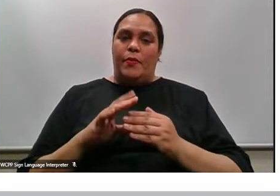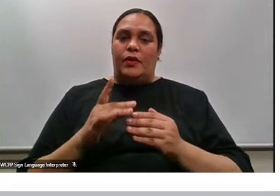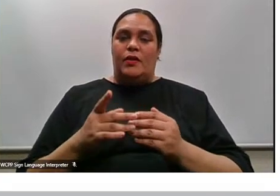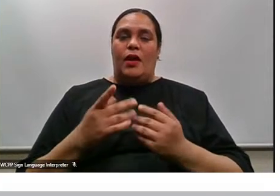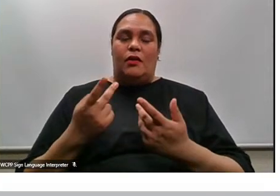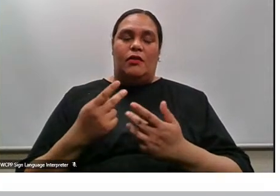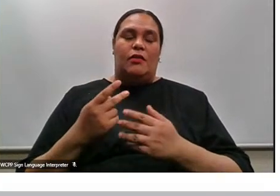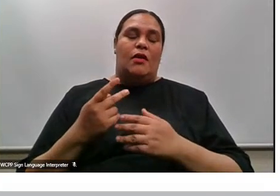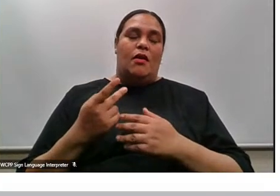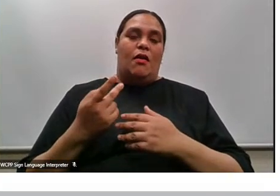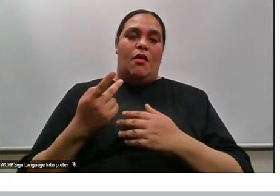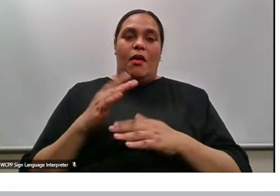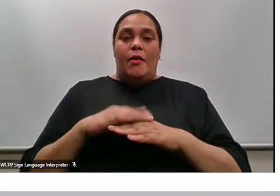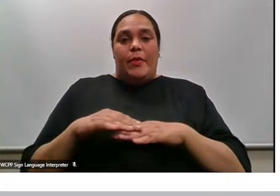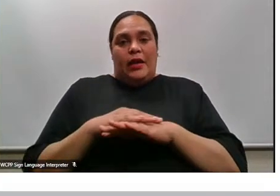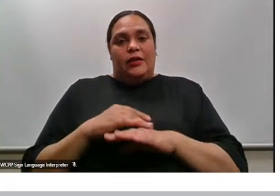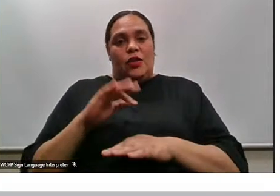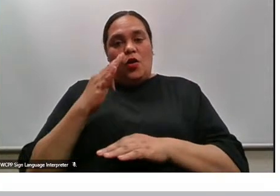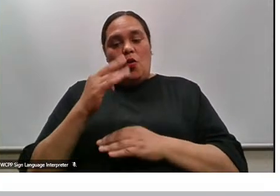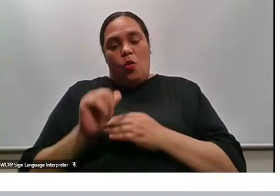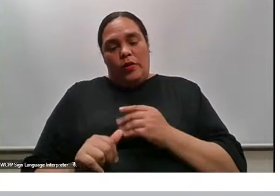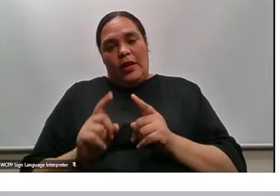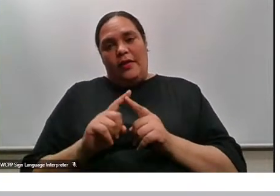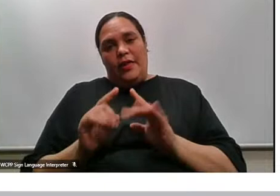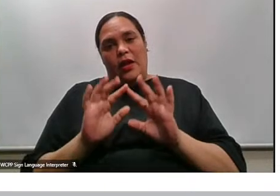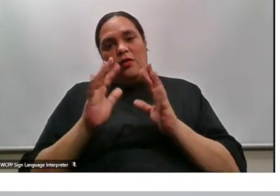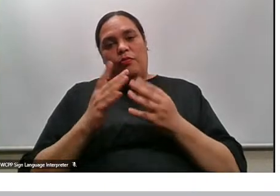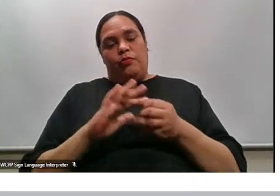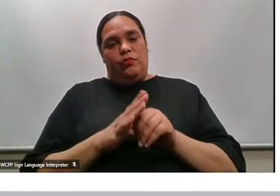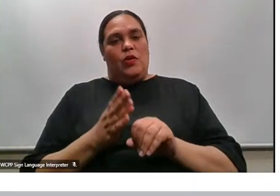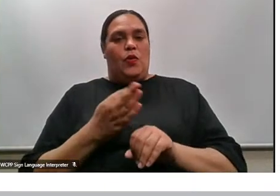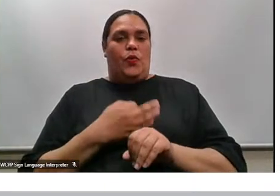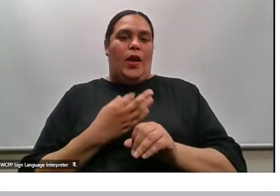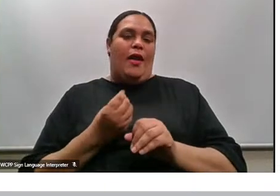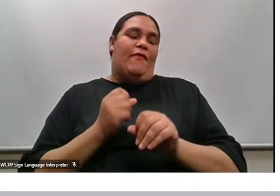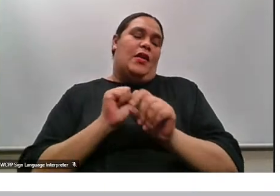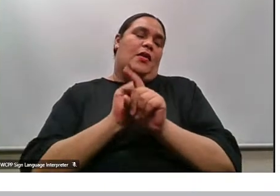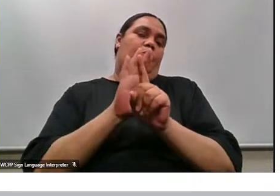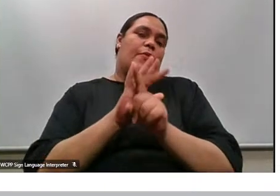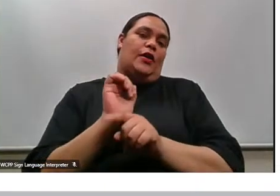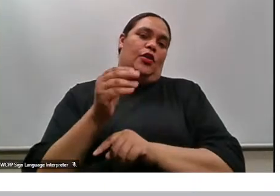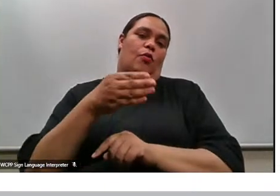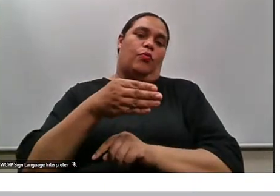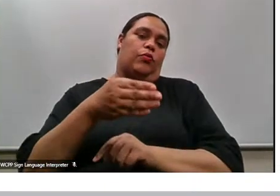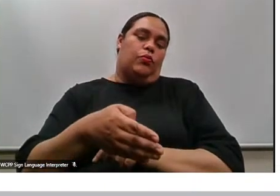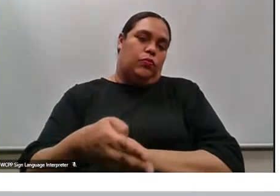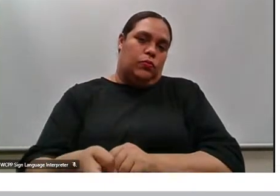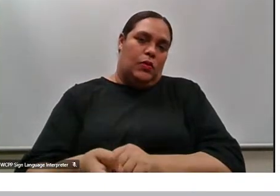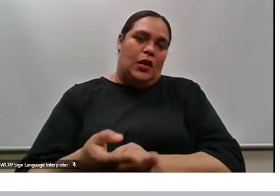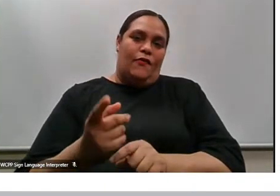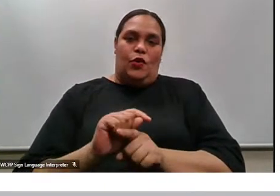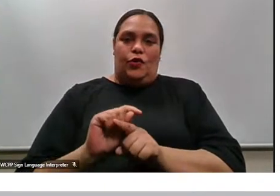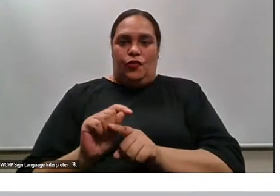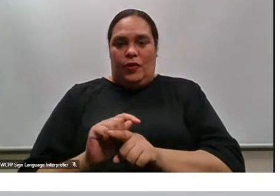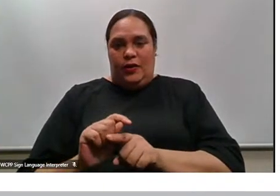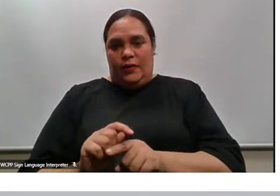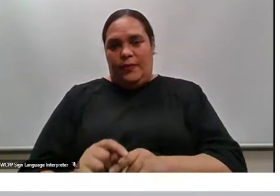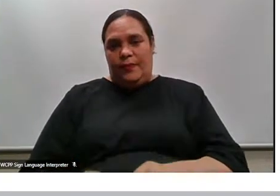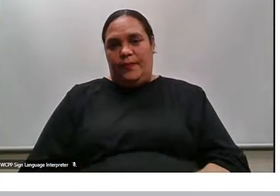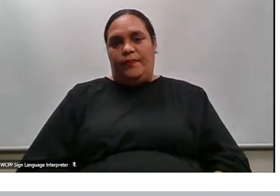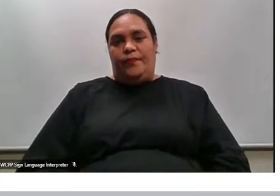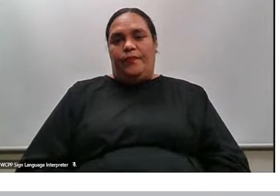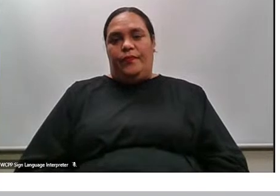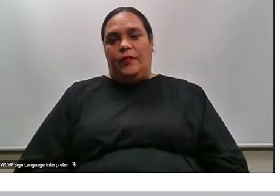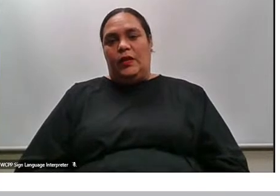quarterly basis. And then also the COVID pandemic did have an impact on the attendance of the training. Do you want me